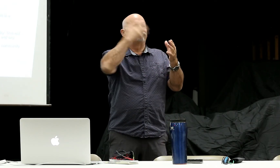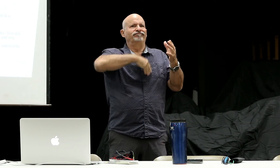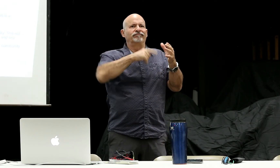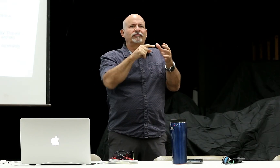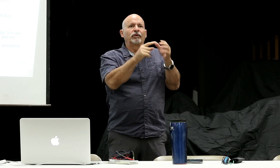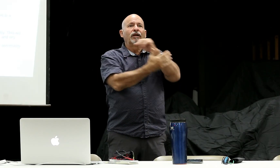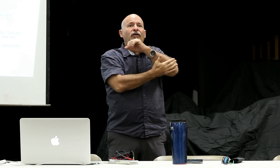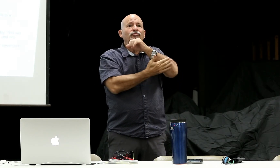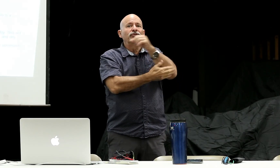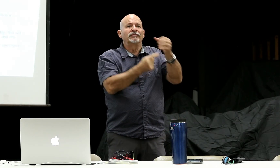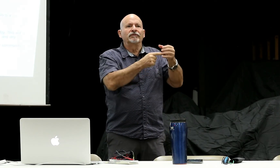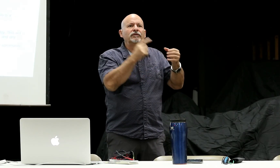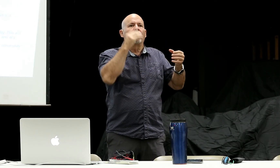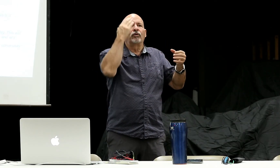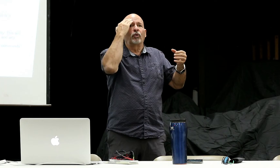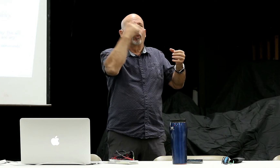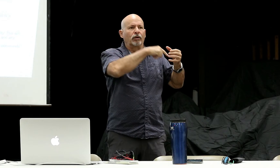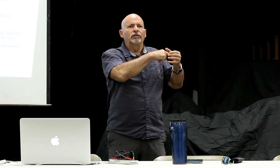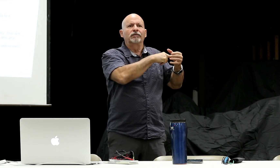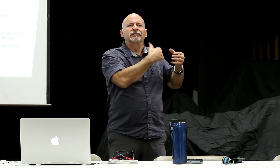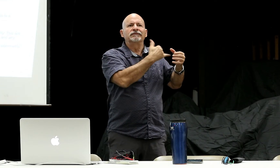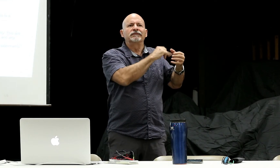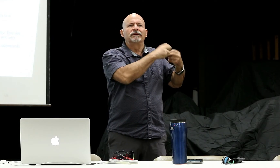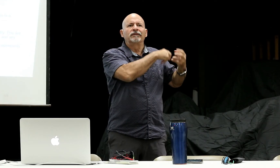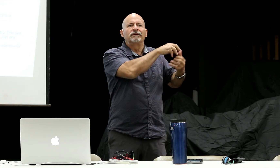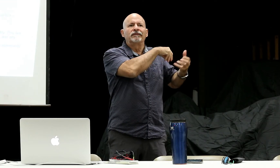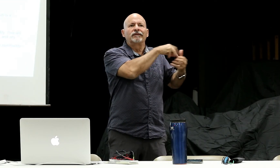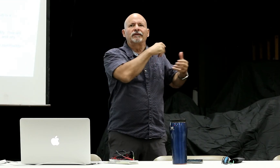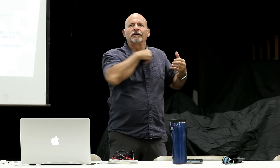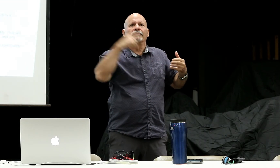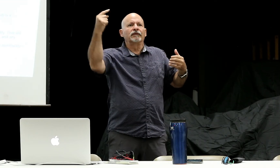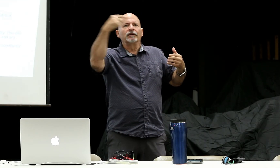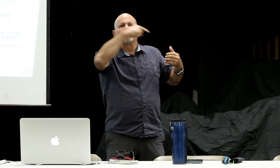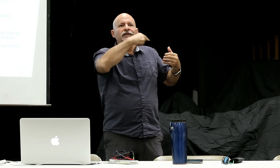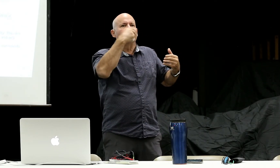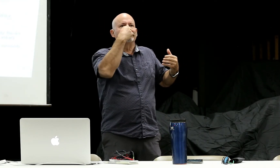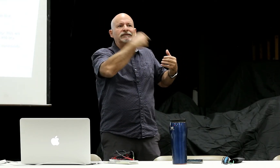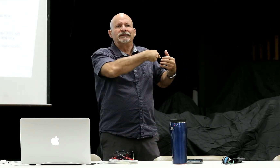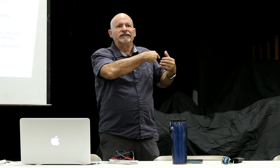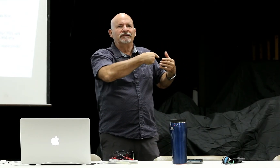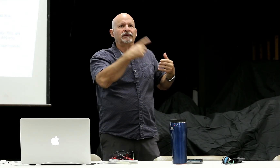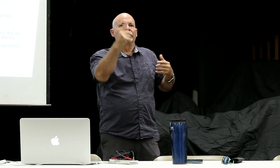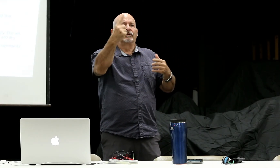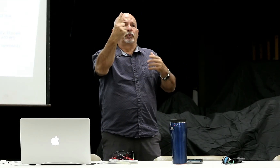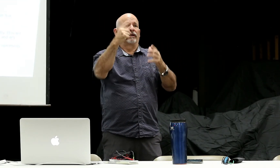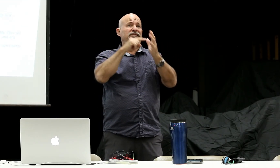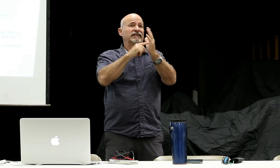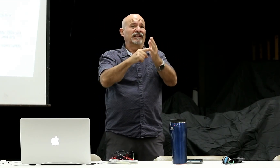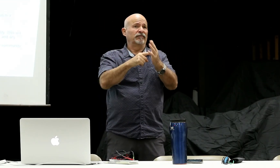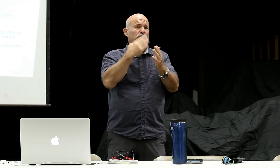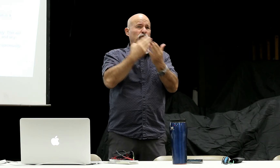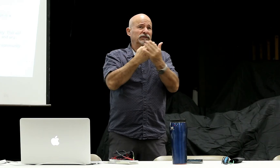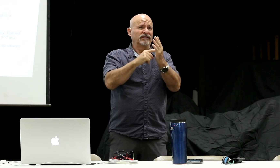Yes, that's a good example, right, about interpreting services. Even about welfare services, welfare